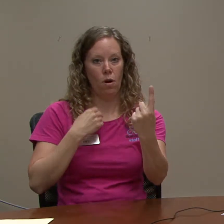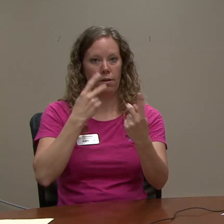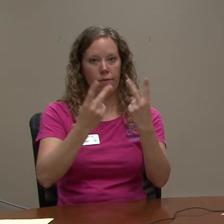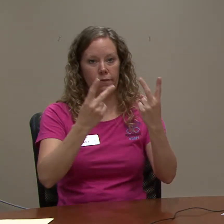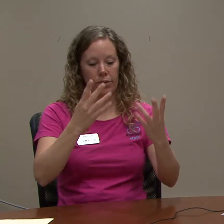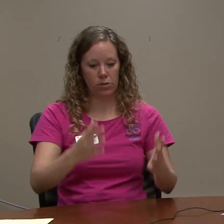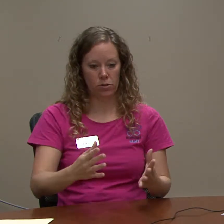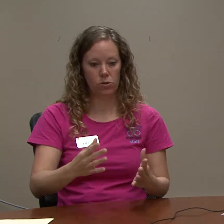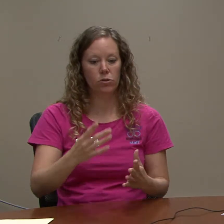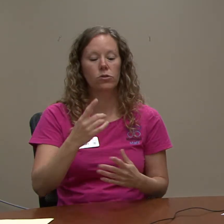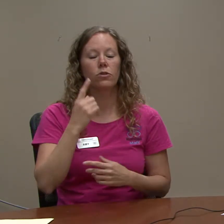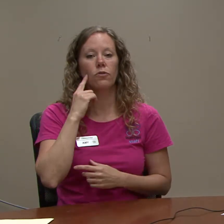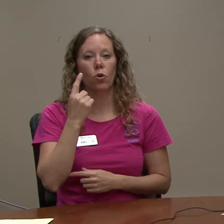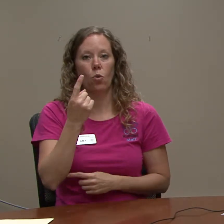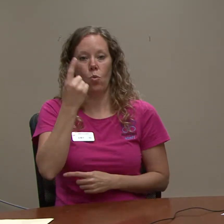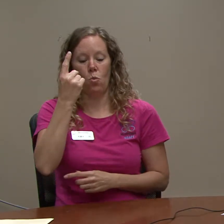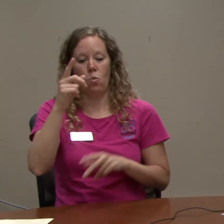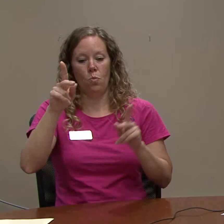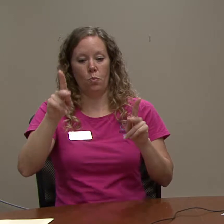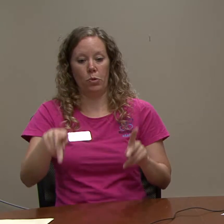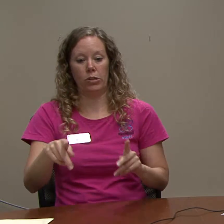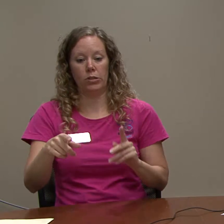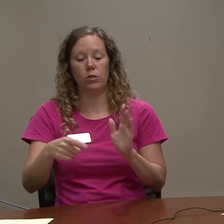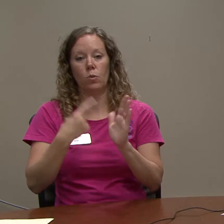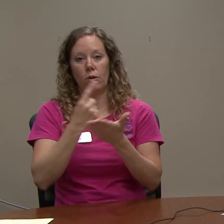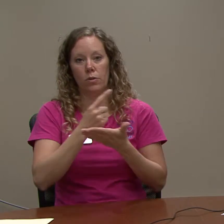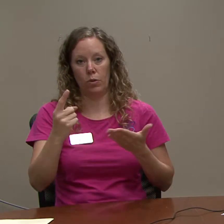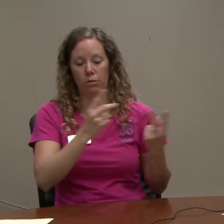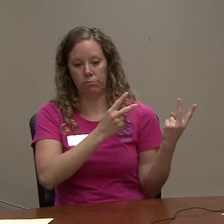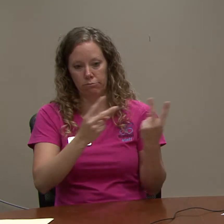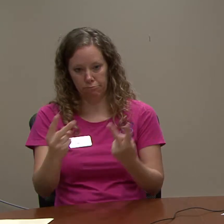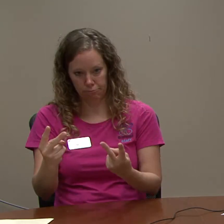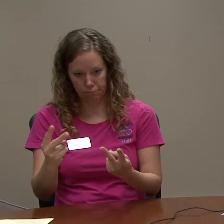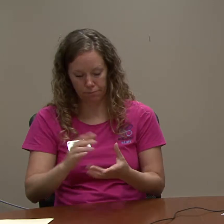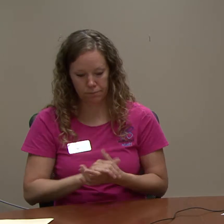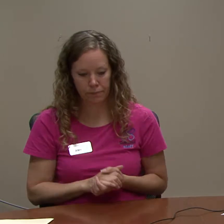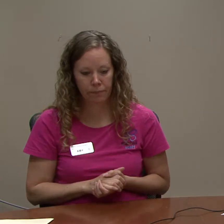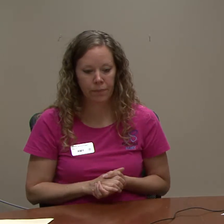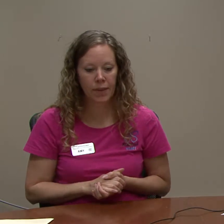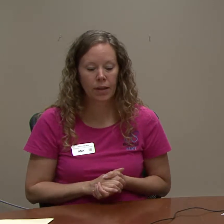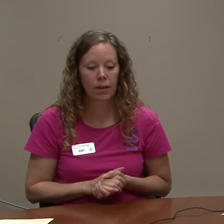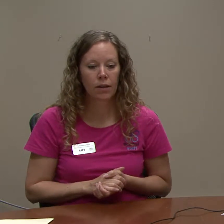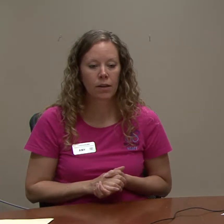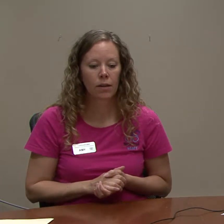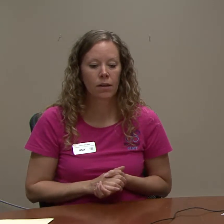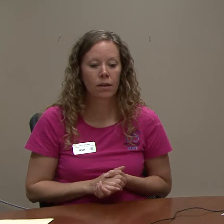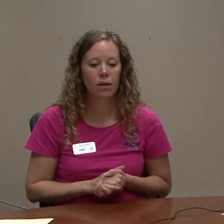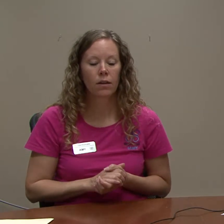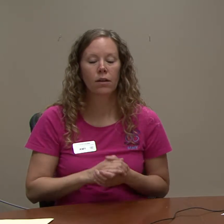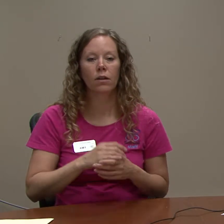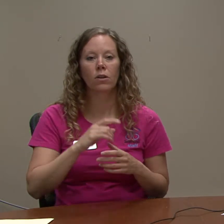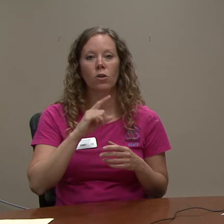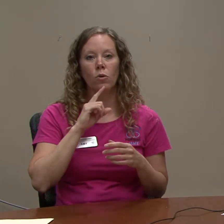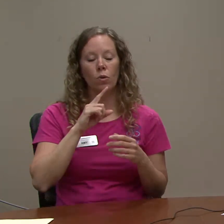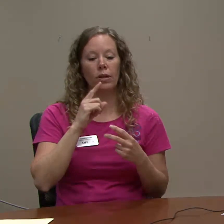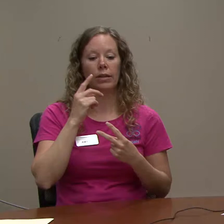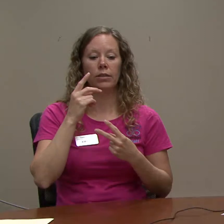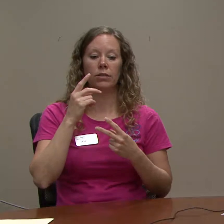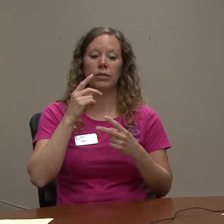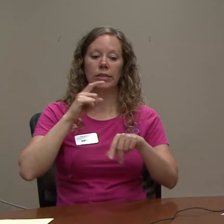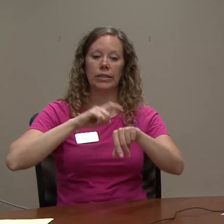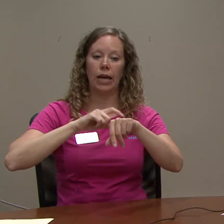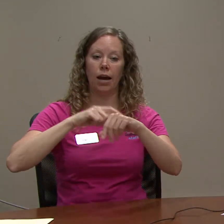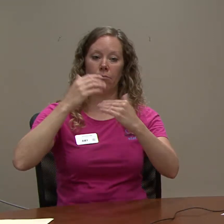visit by one person weekly. The visits are to be not less than 30 minutes,